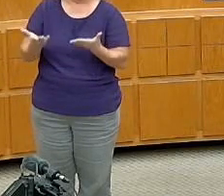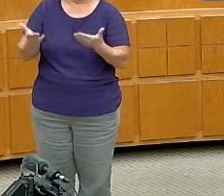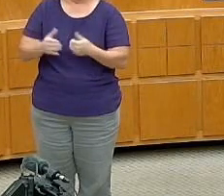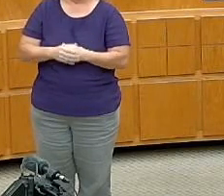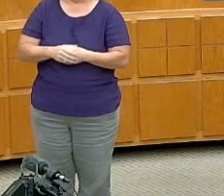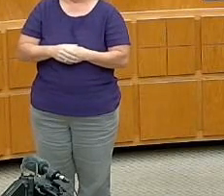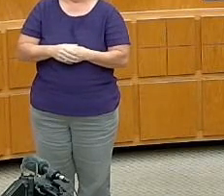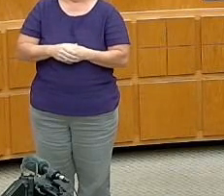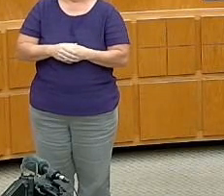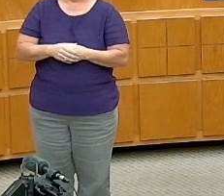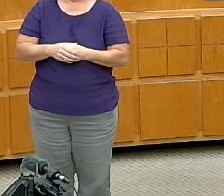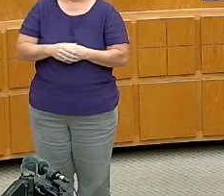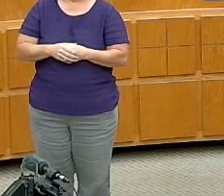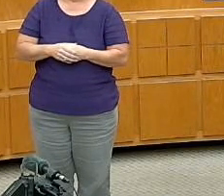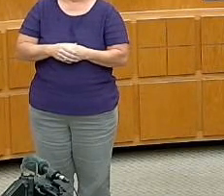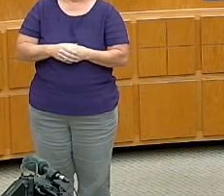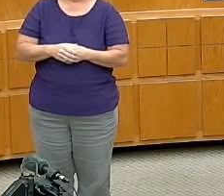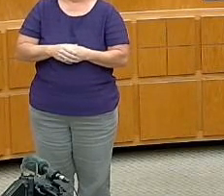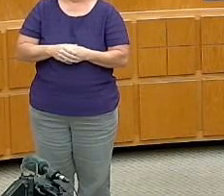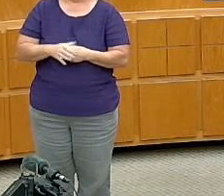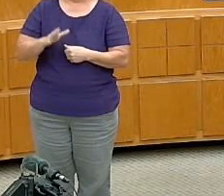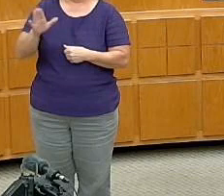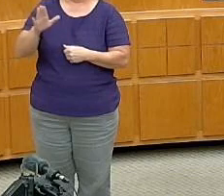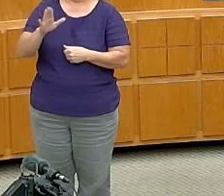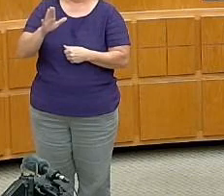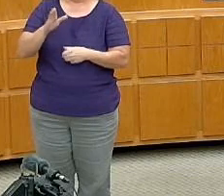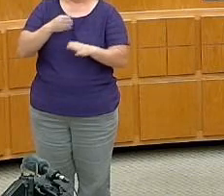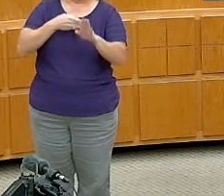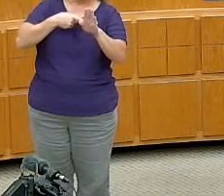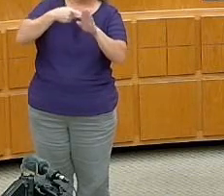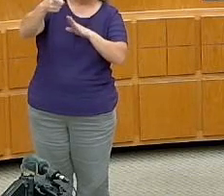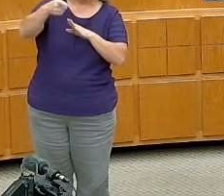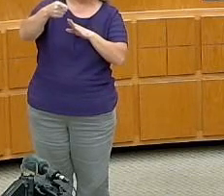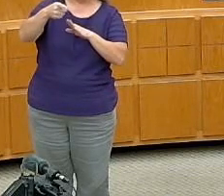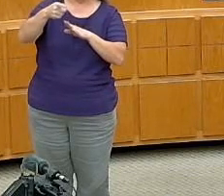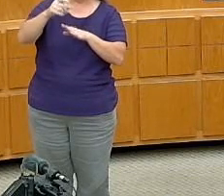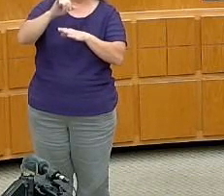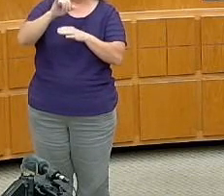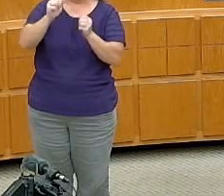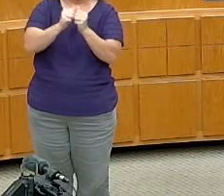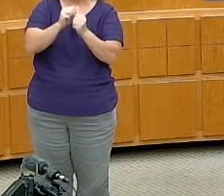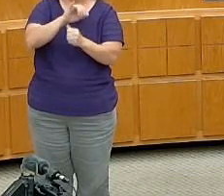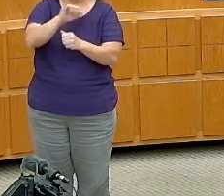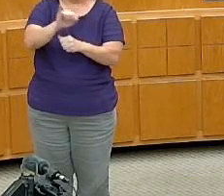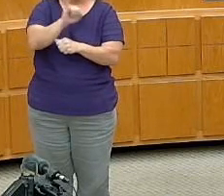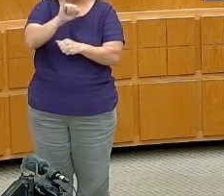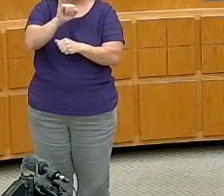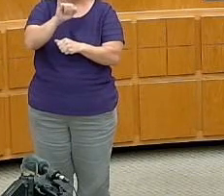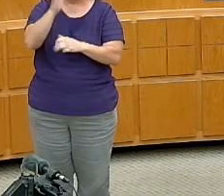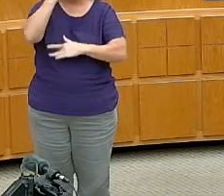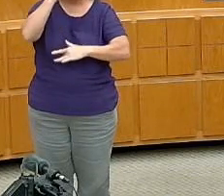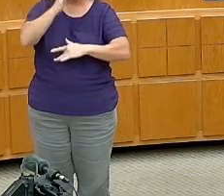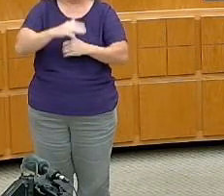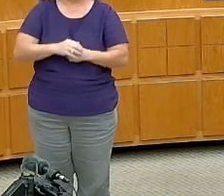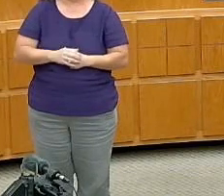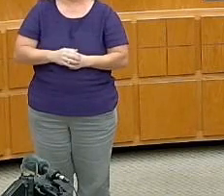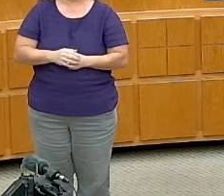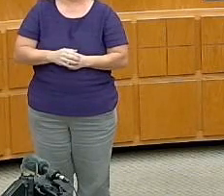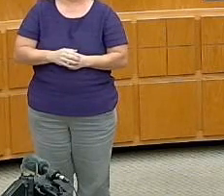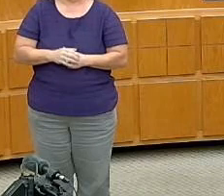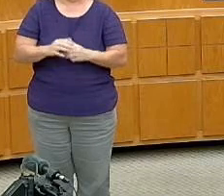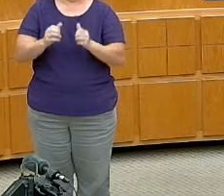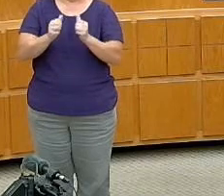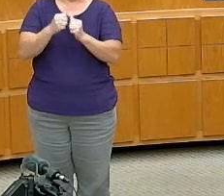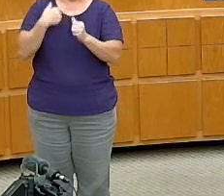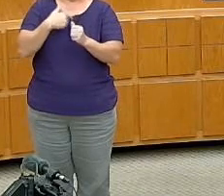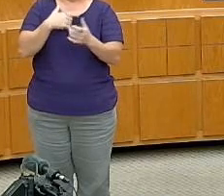mentioned, his background is in infectious disease, and that's perfect for what's happening today. With us today, as well as on Thursday, is